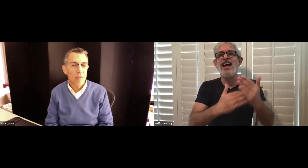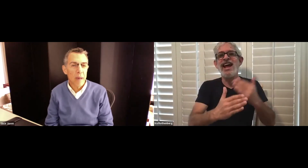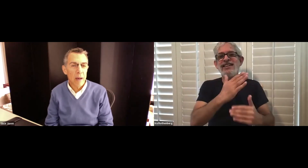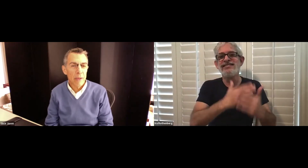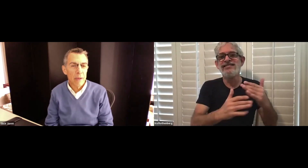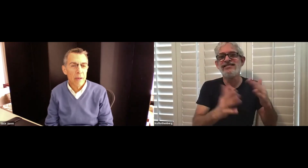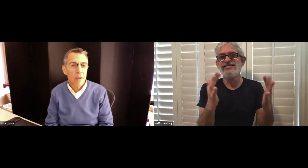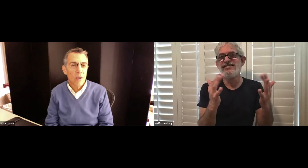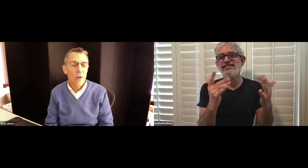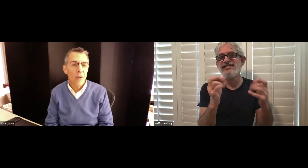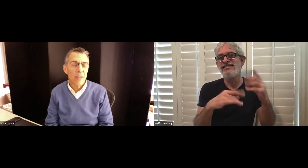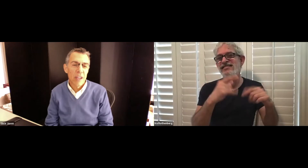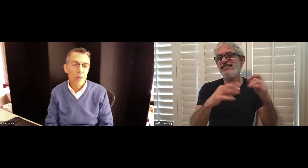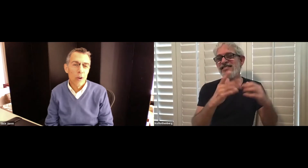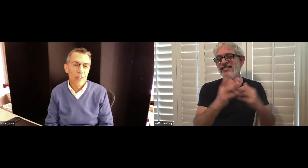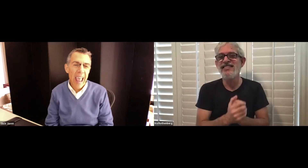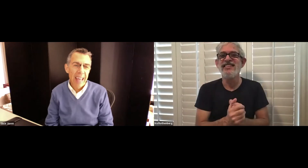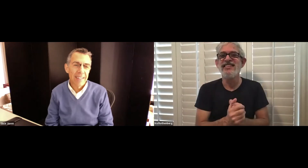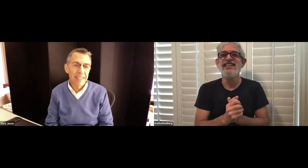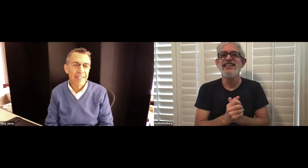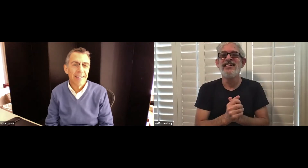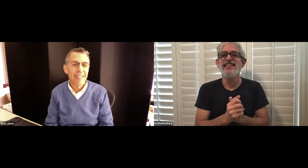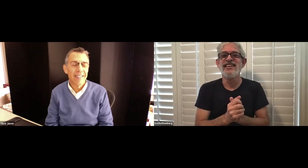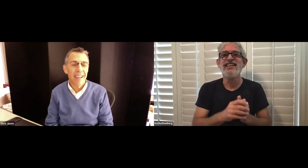mouth, or instead word of hand, in this case.